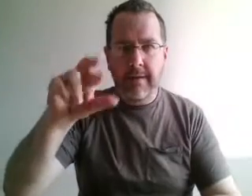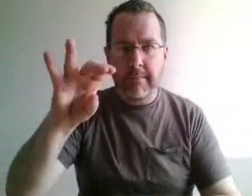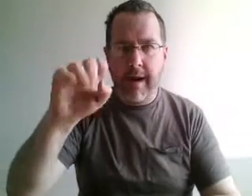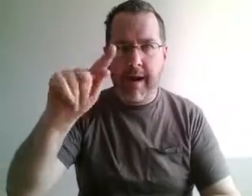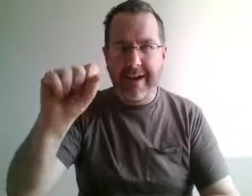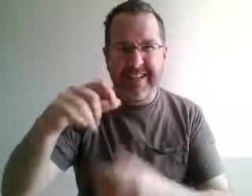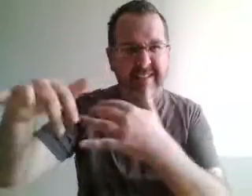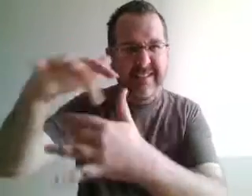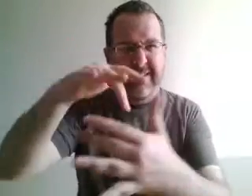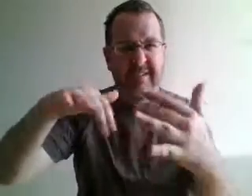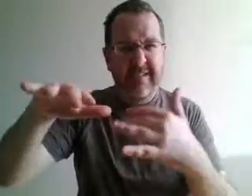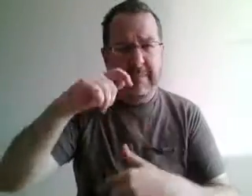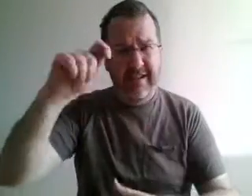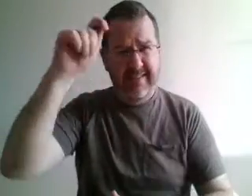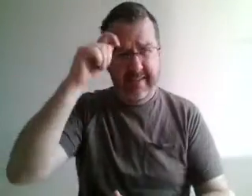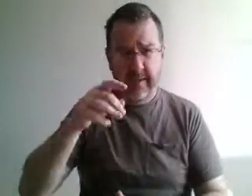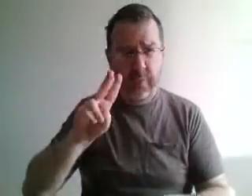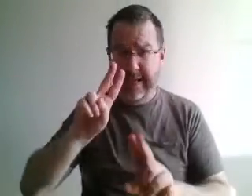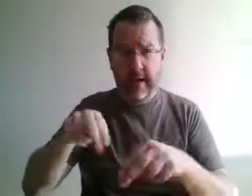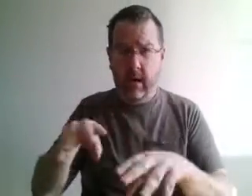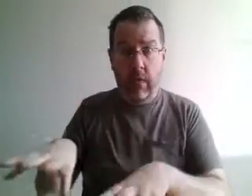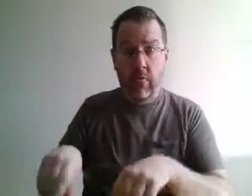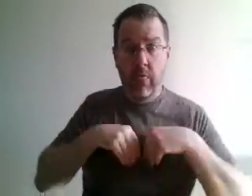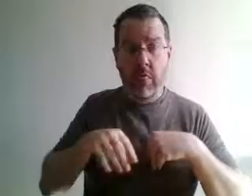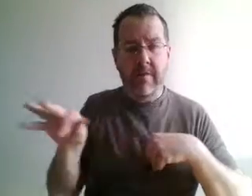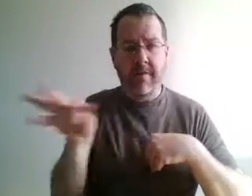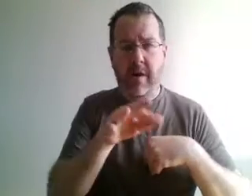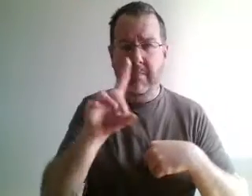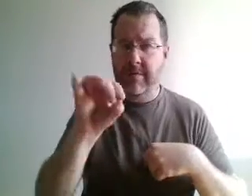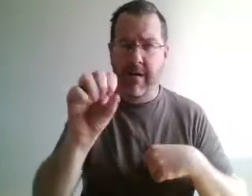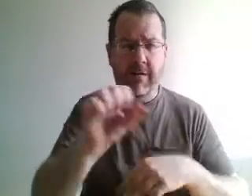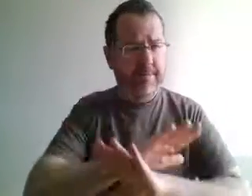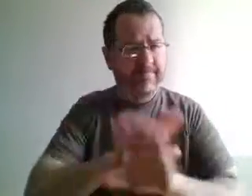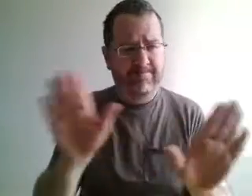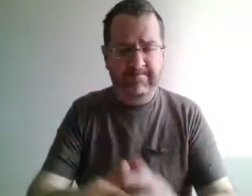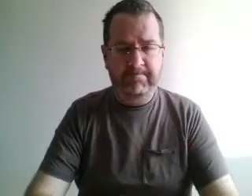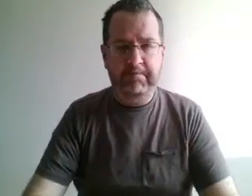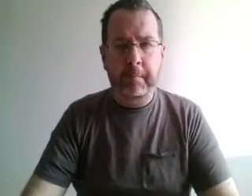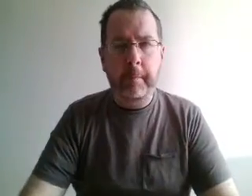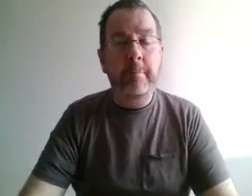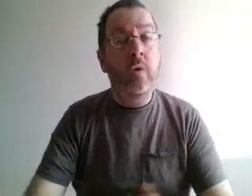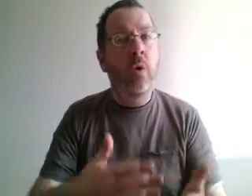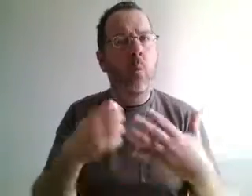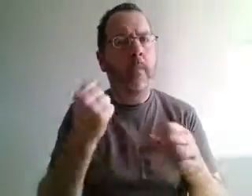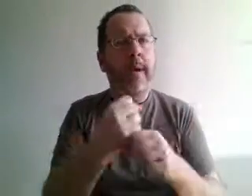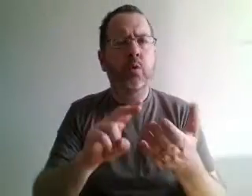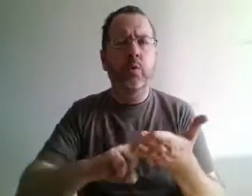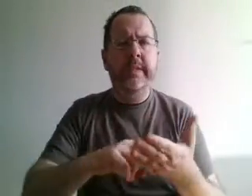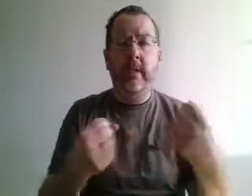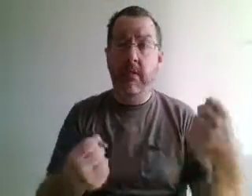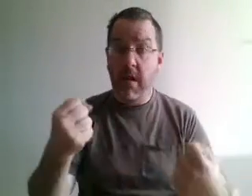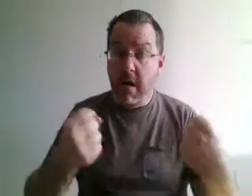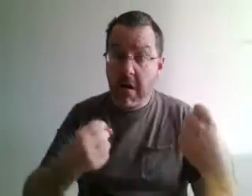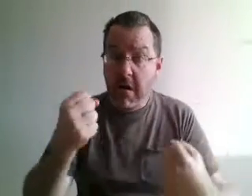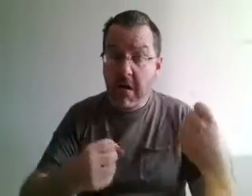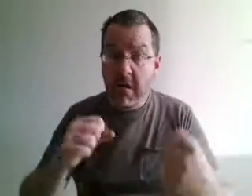pet. People asking, for example, about the use of a car or not, as the case may be, asking that